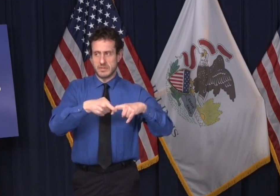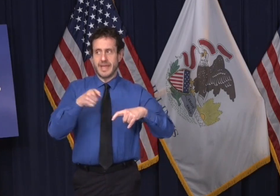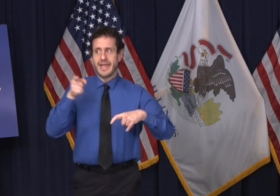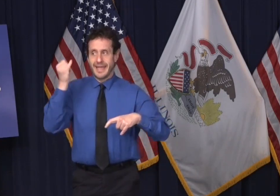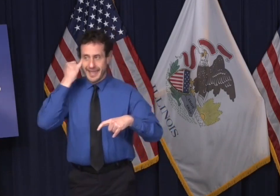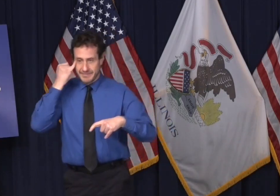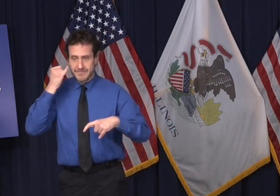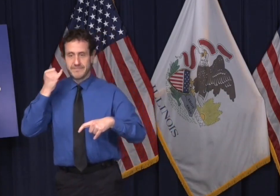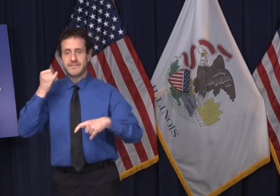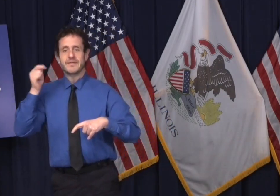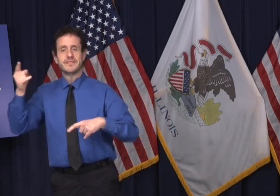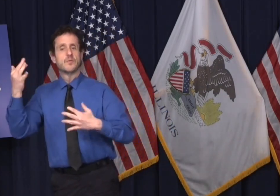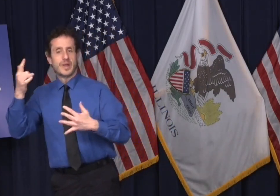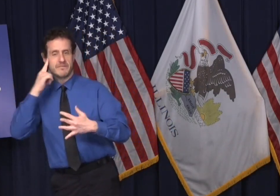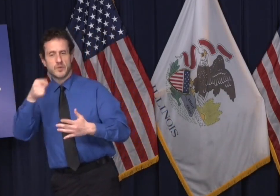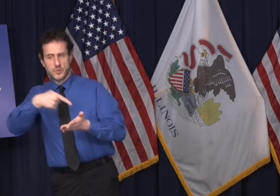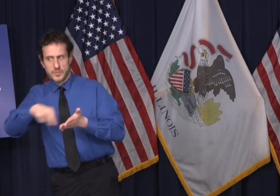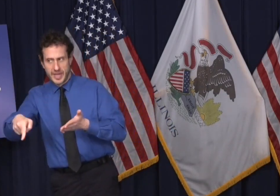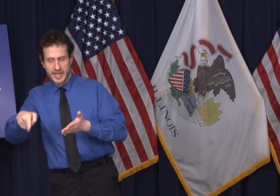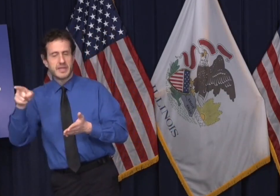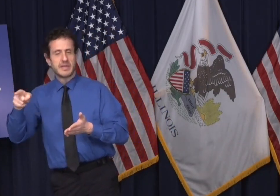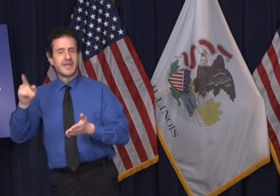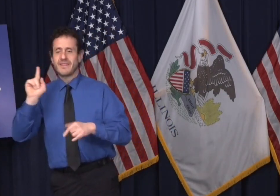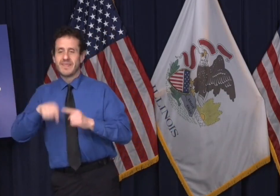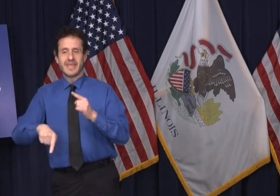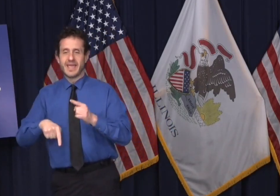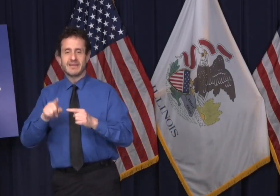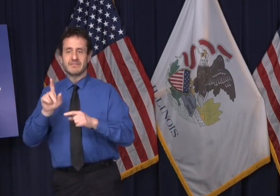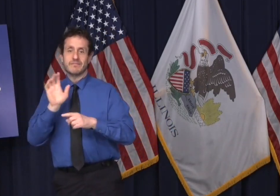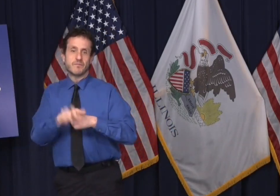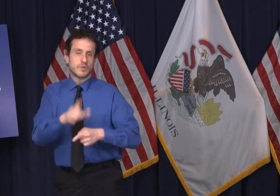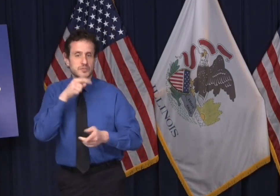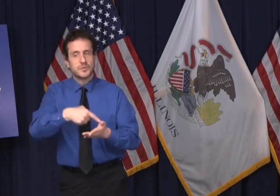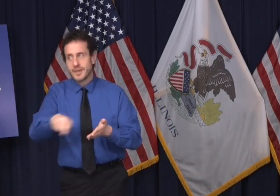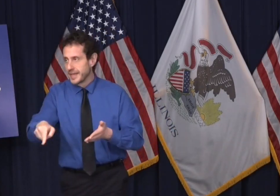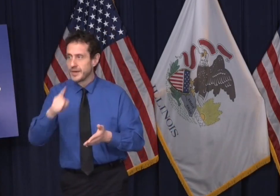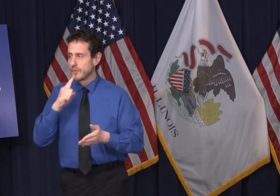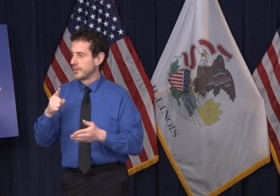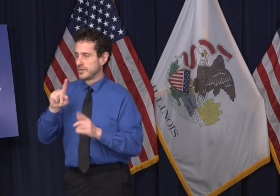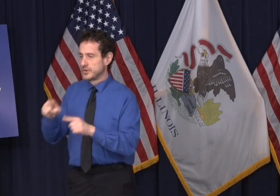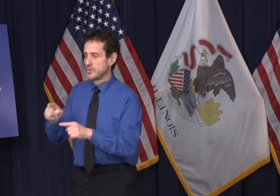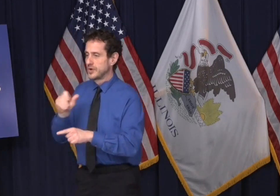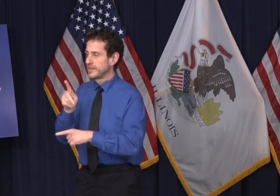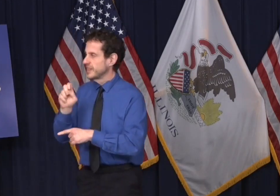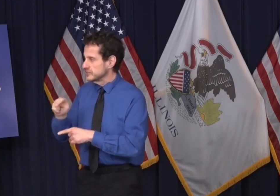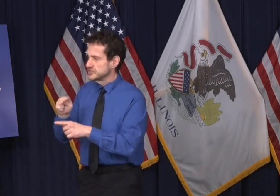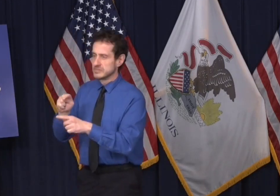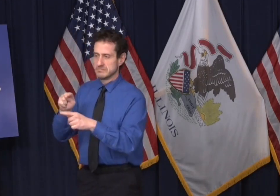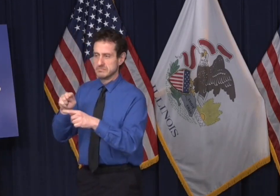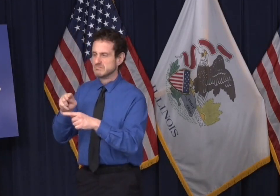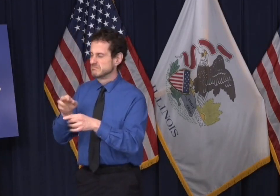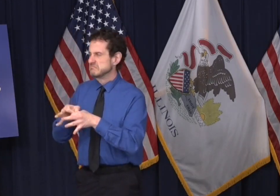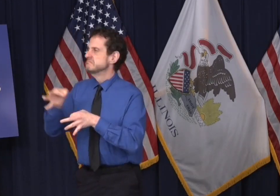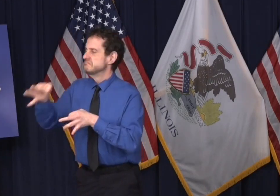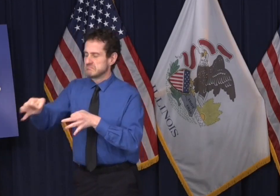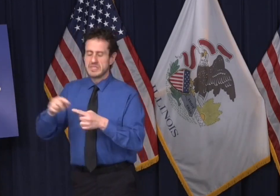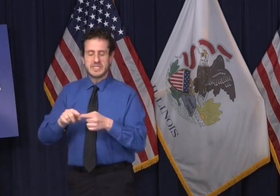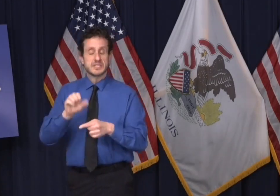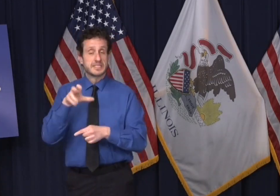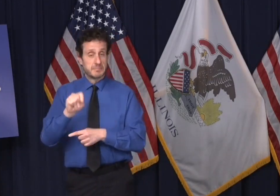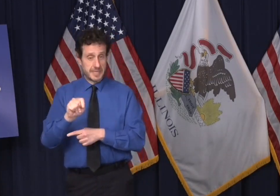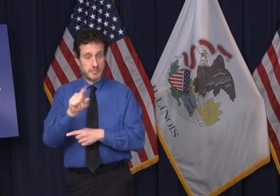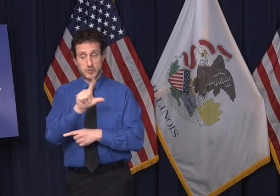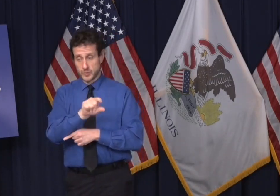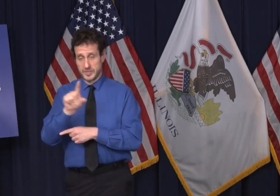activity until September 30th of 2020. But that federal action